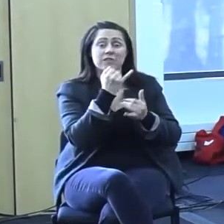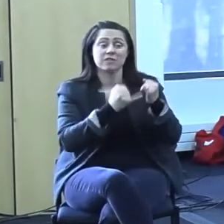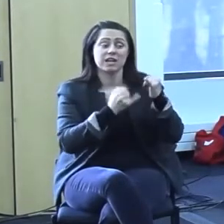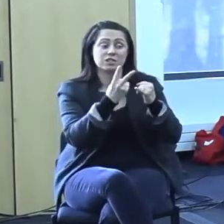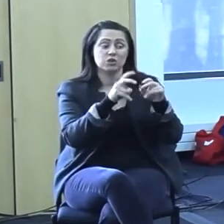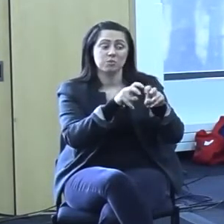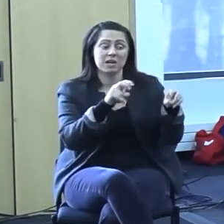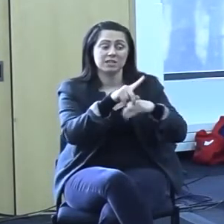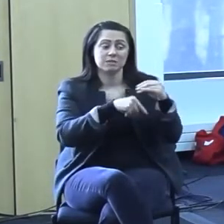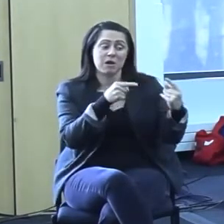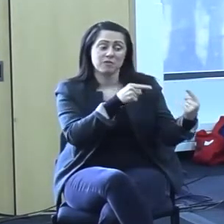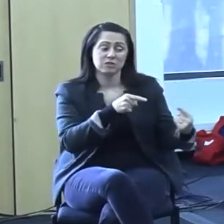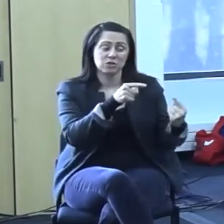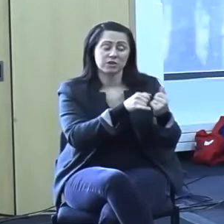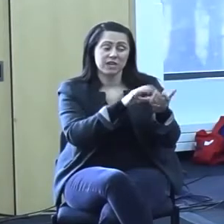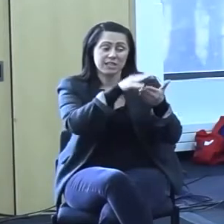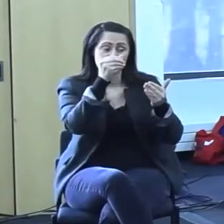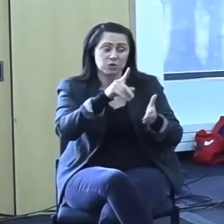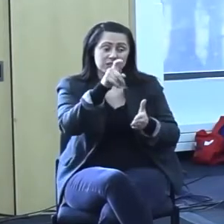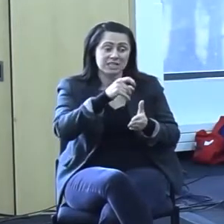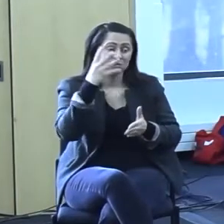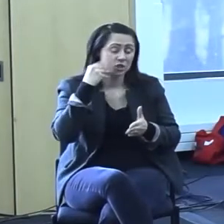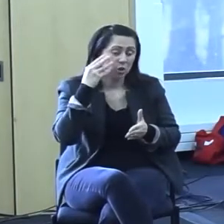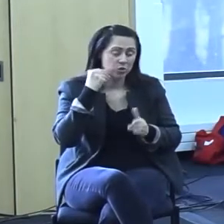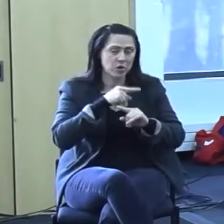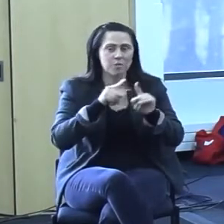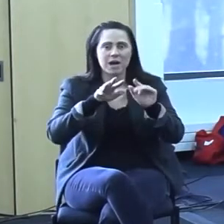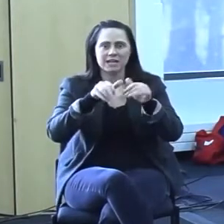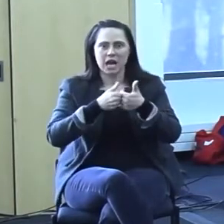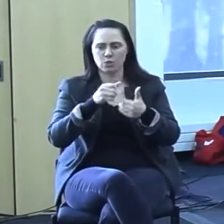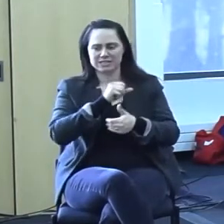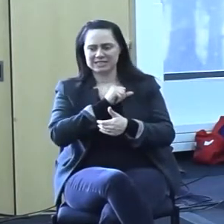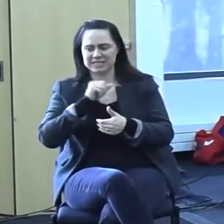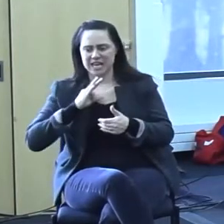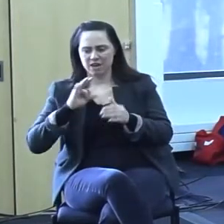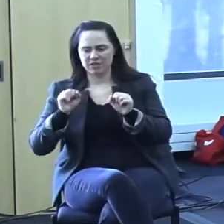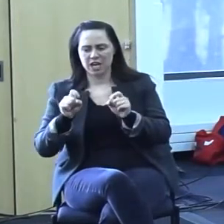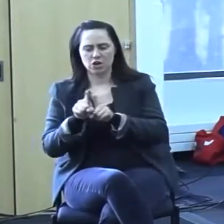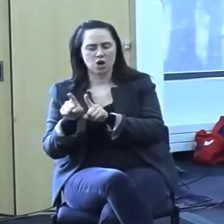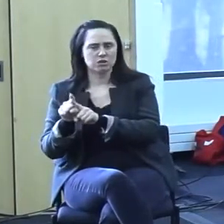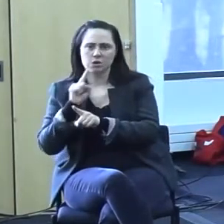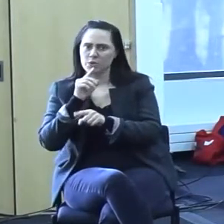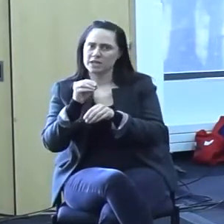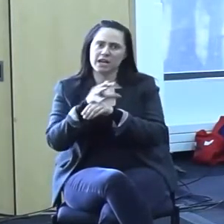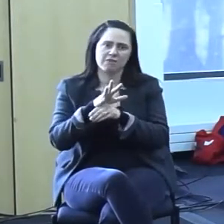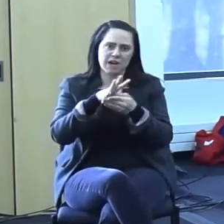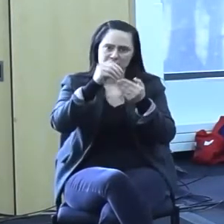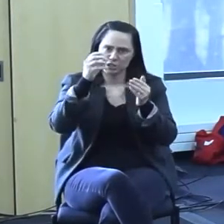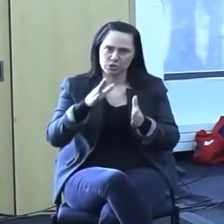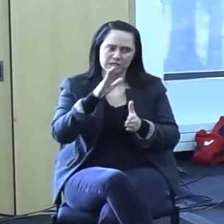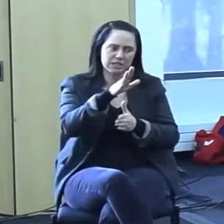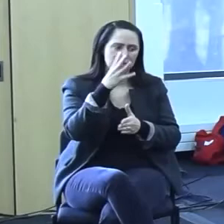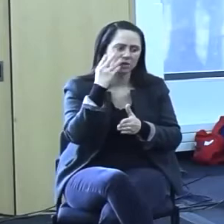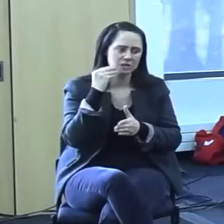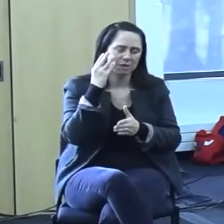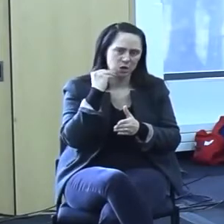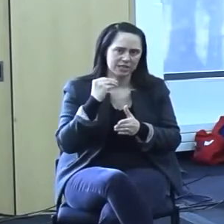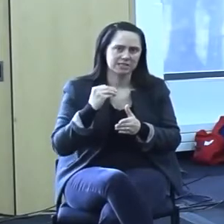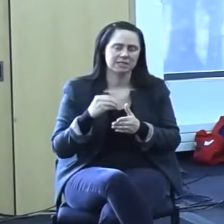about, the struggle that students have to go through, but how staff can also really affect students'